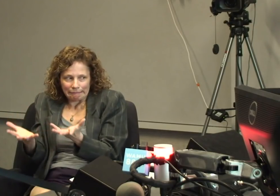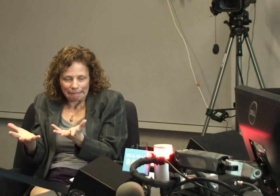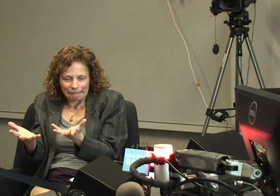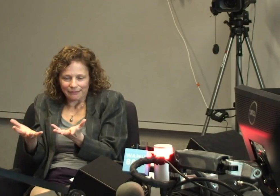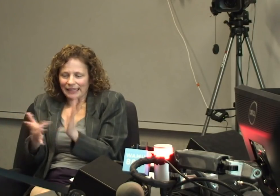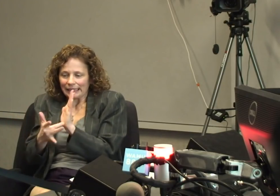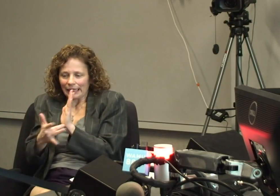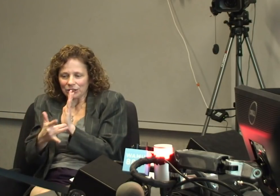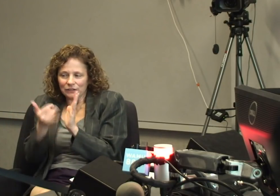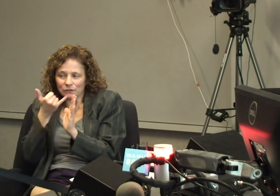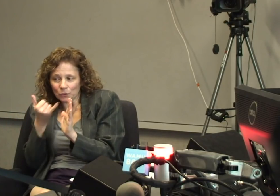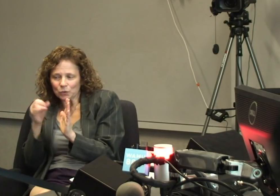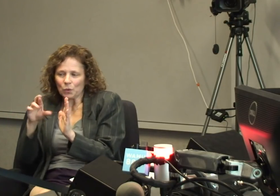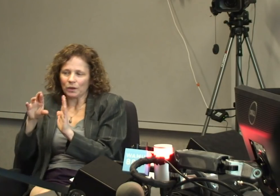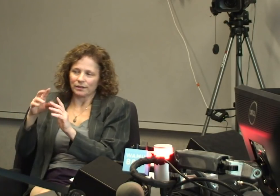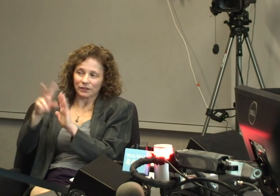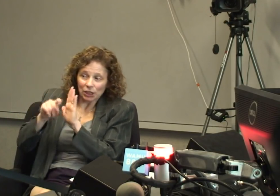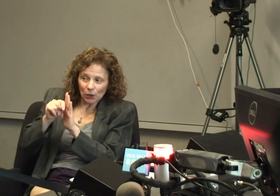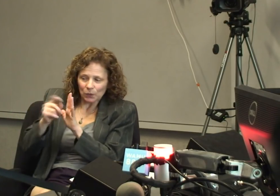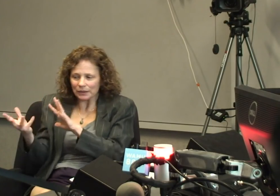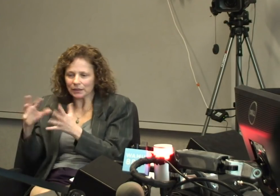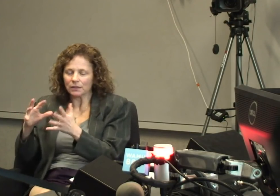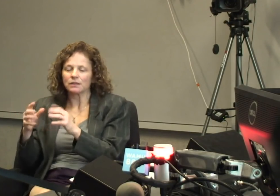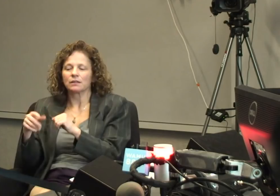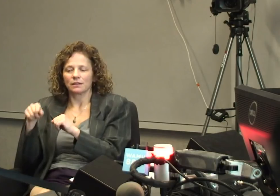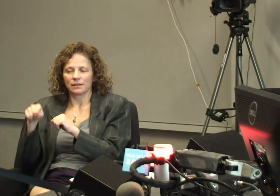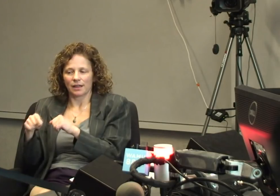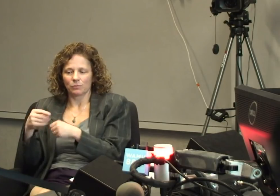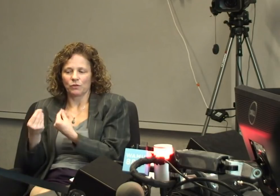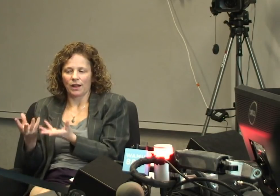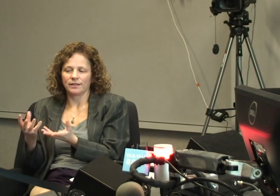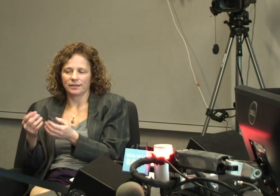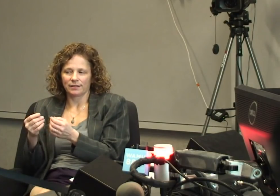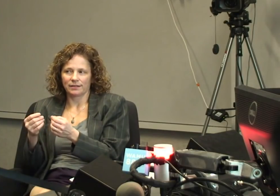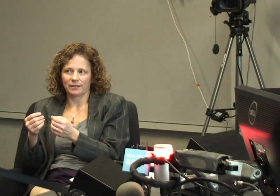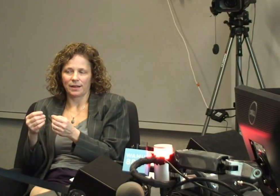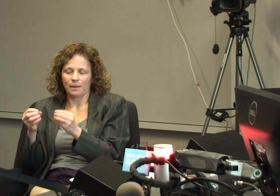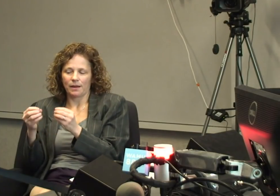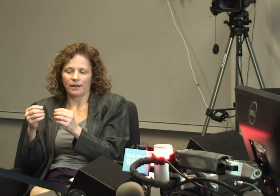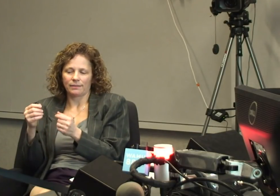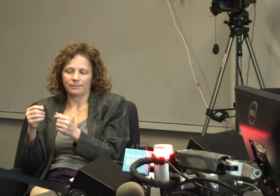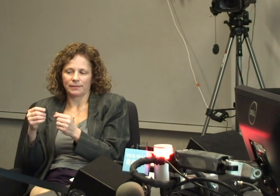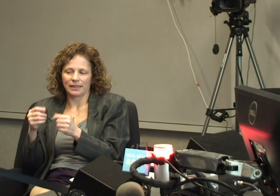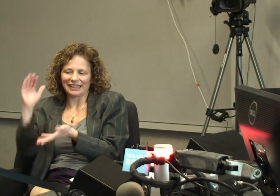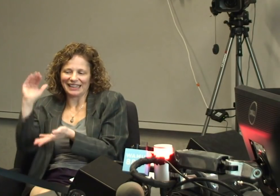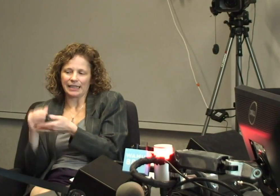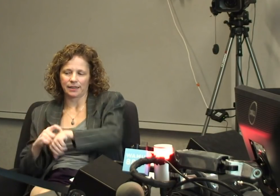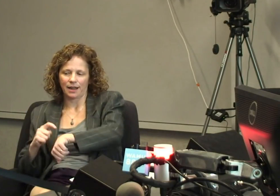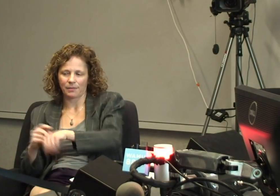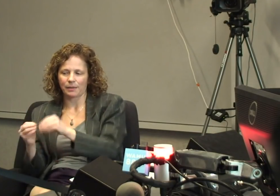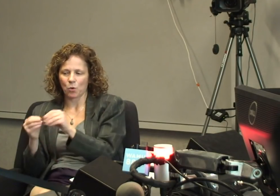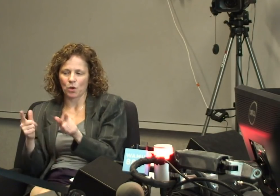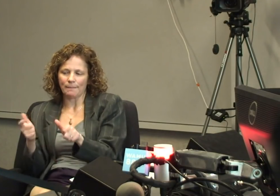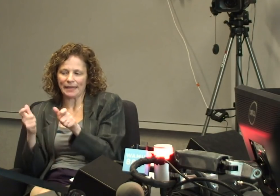-face communication or we may be using technologies, video phones, and that sort of thing to provide interpretation between two